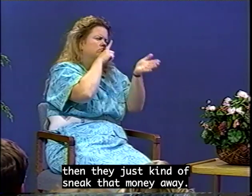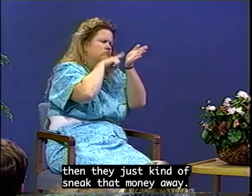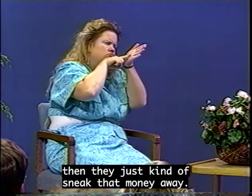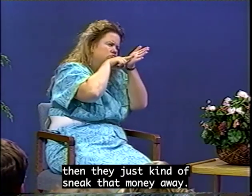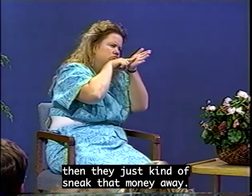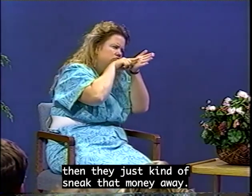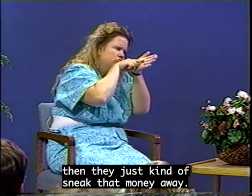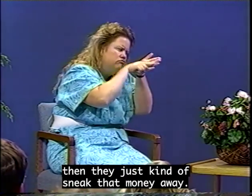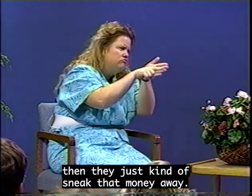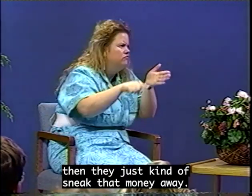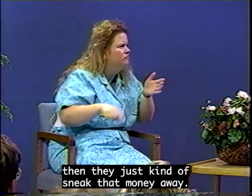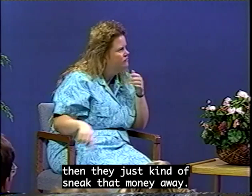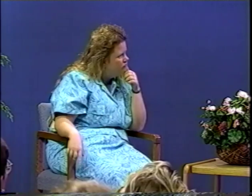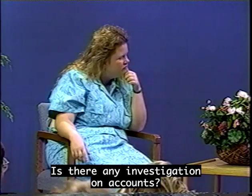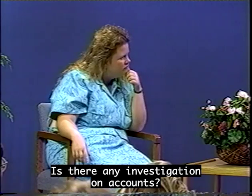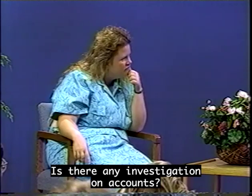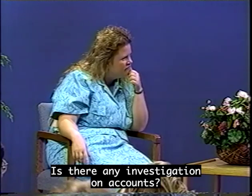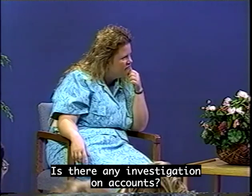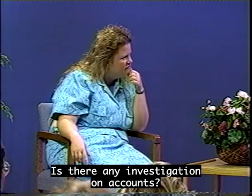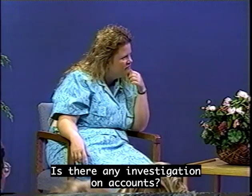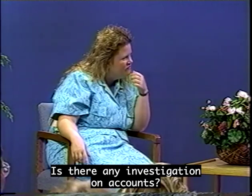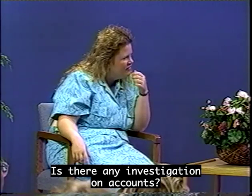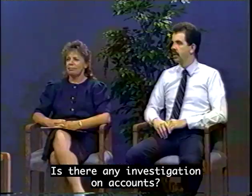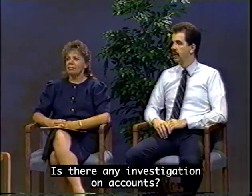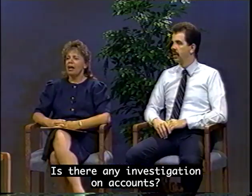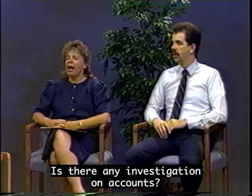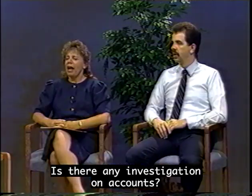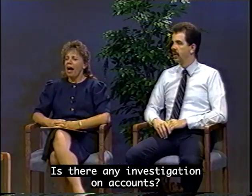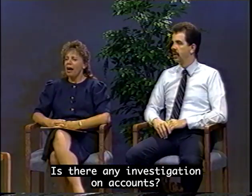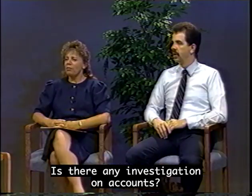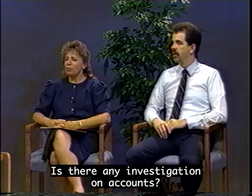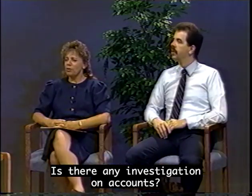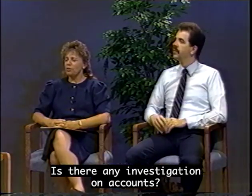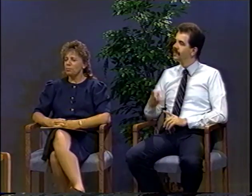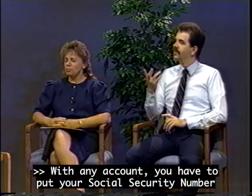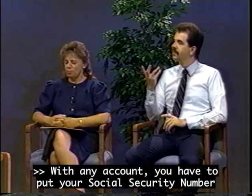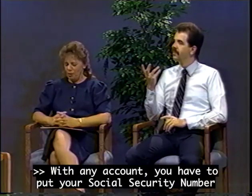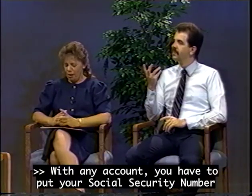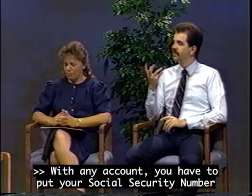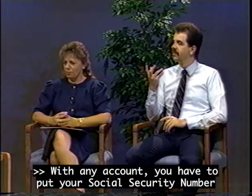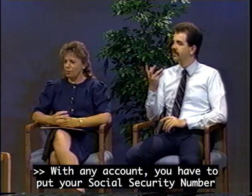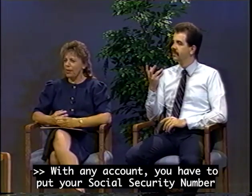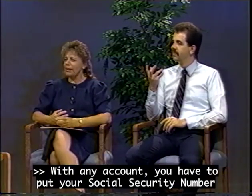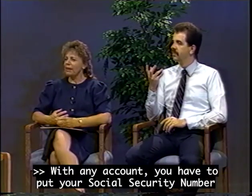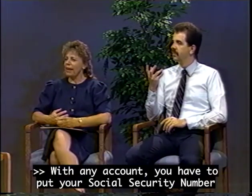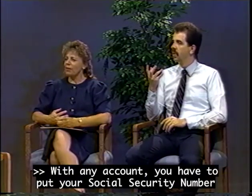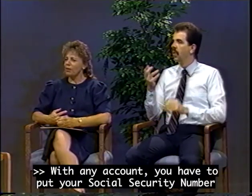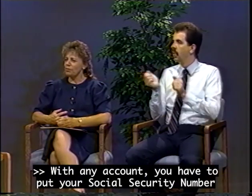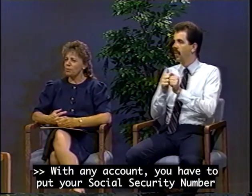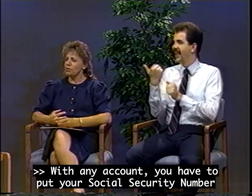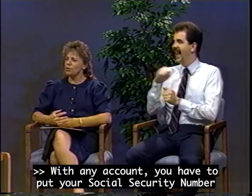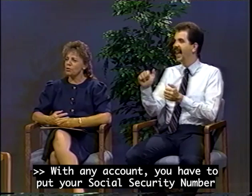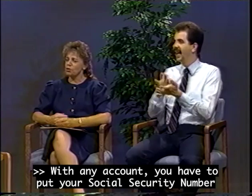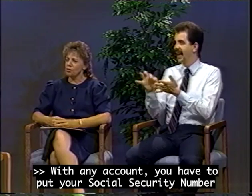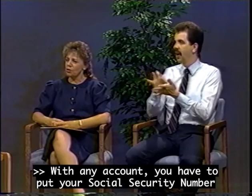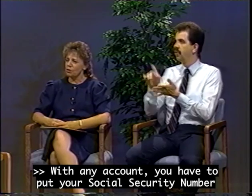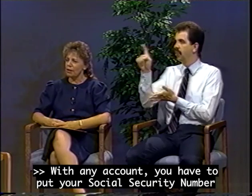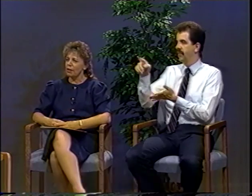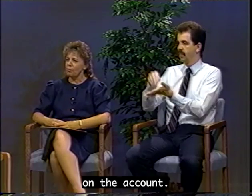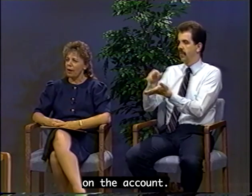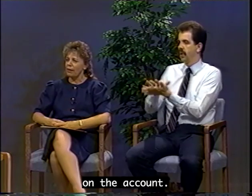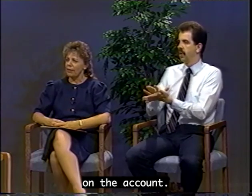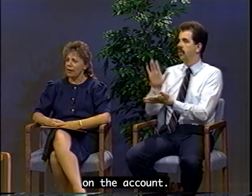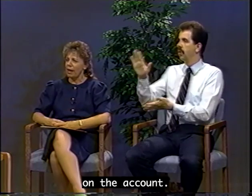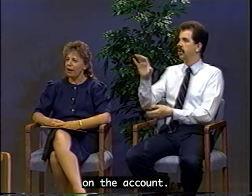kind of sneak that money away. Is there any investigation on accounts? With any account, you have to put your Social